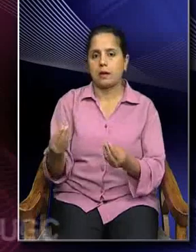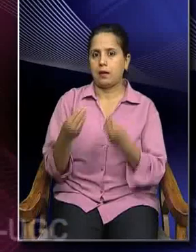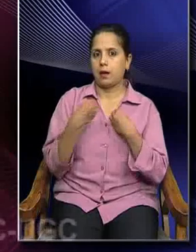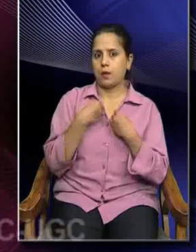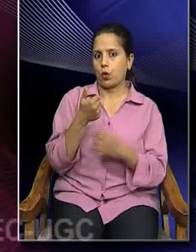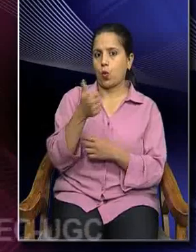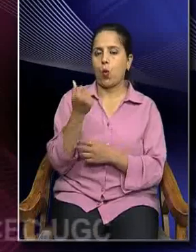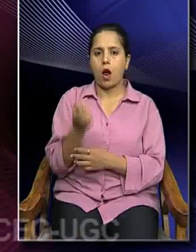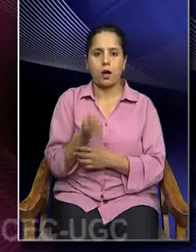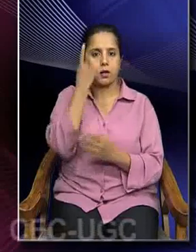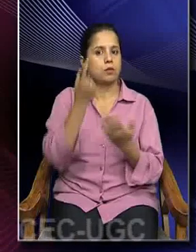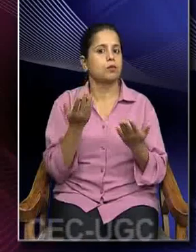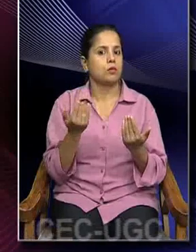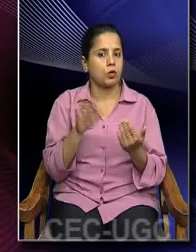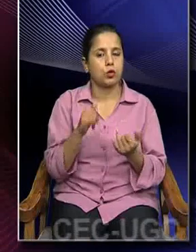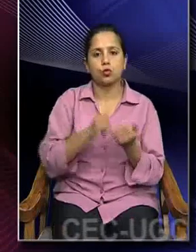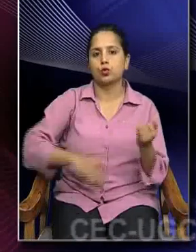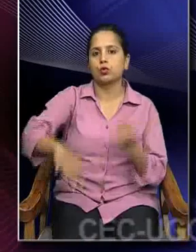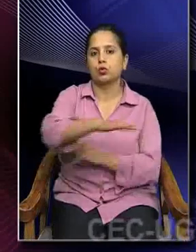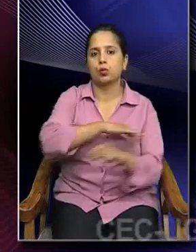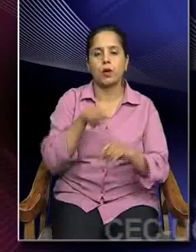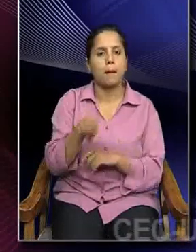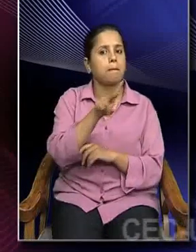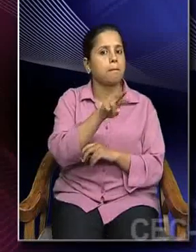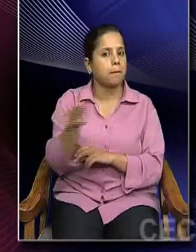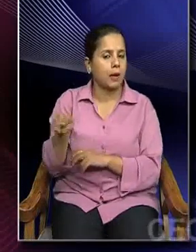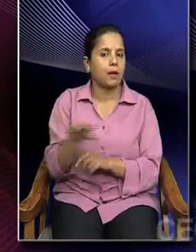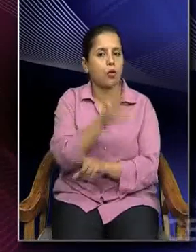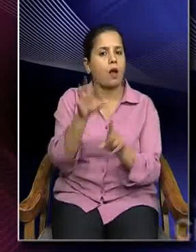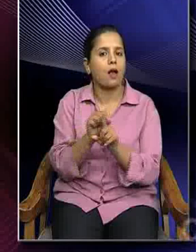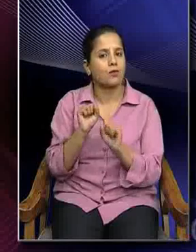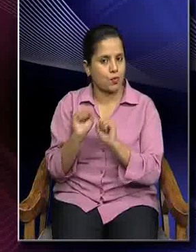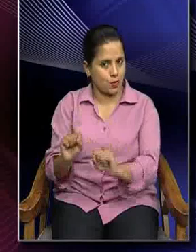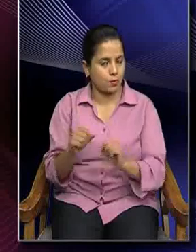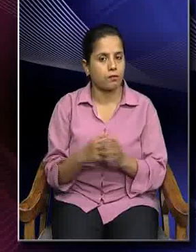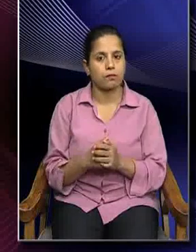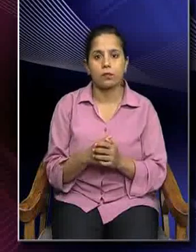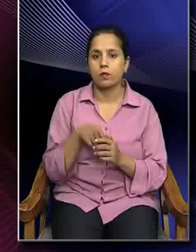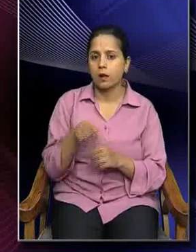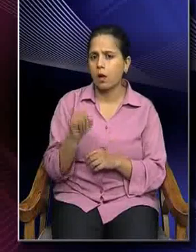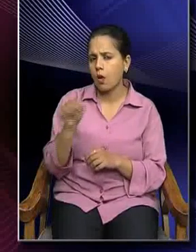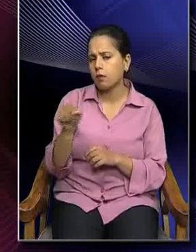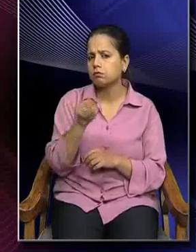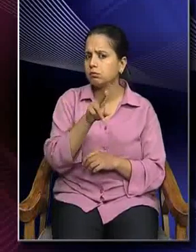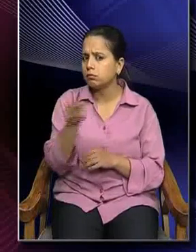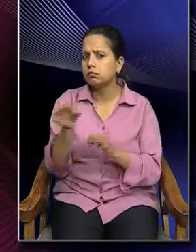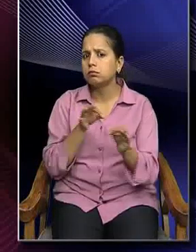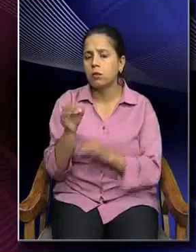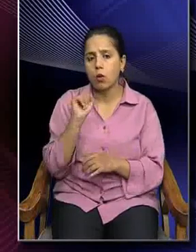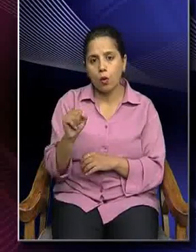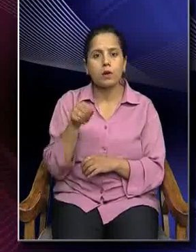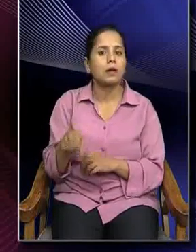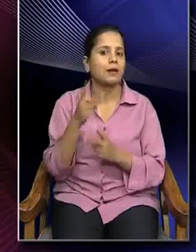good understanding of a sociological definition of culture. So the classical definition of